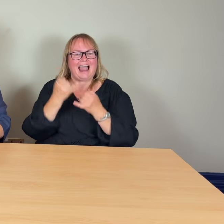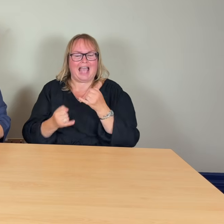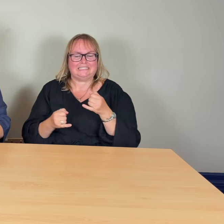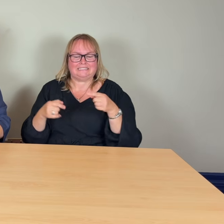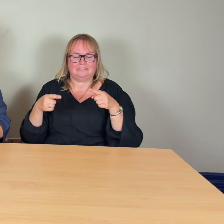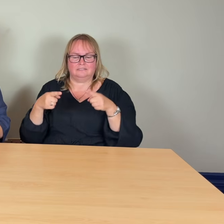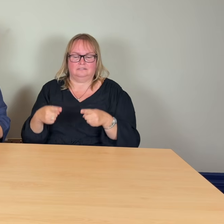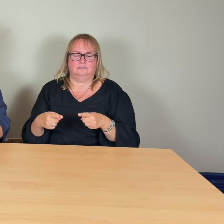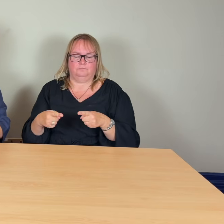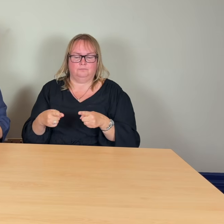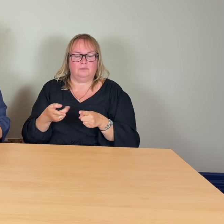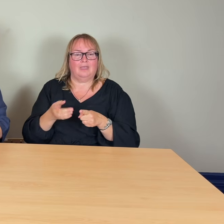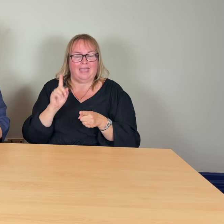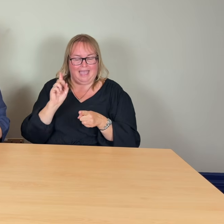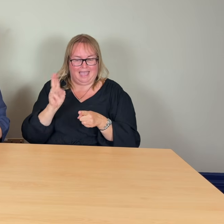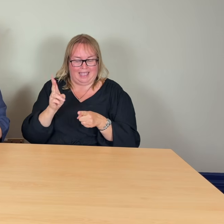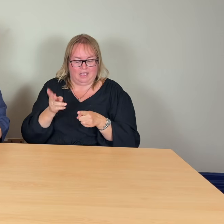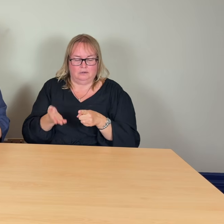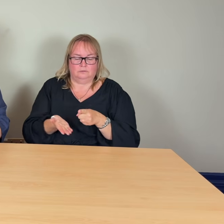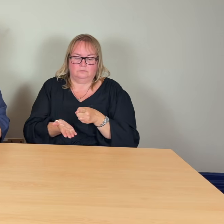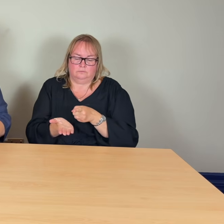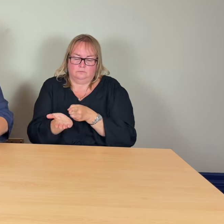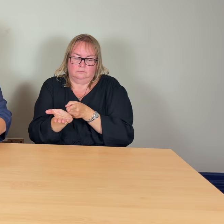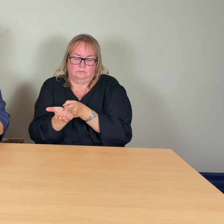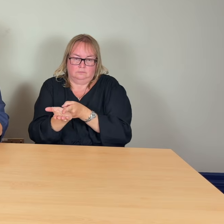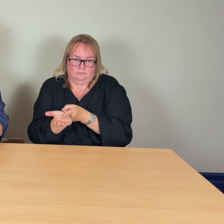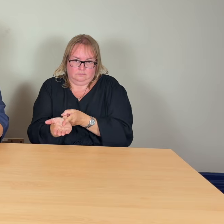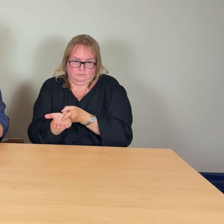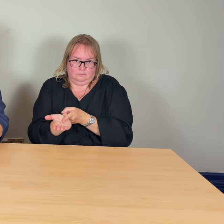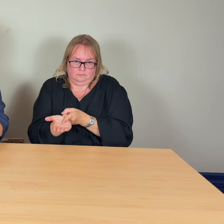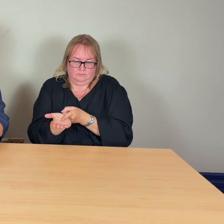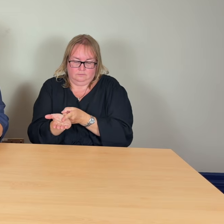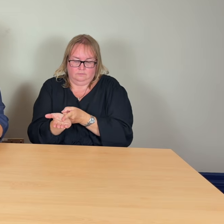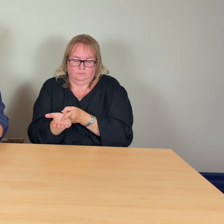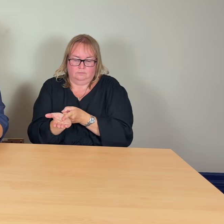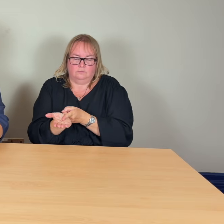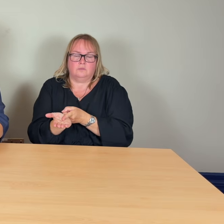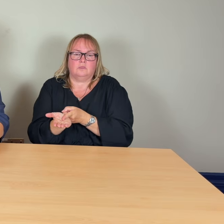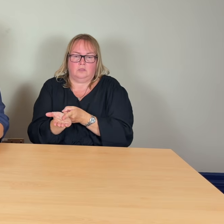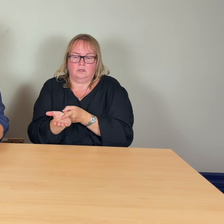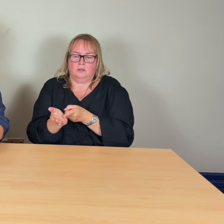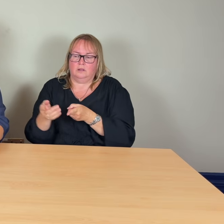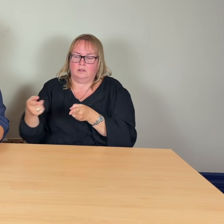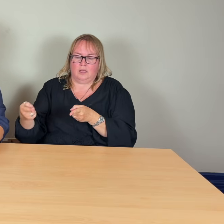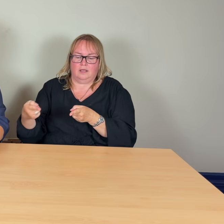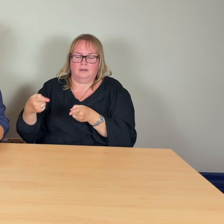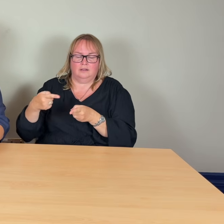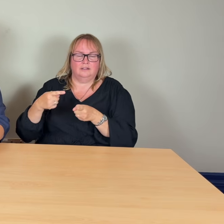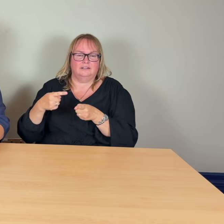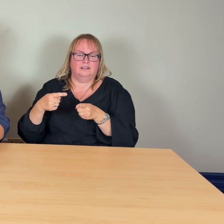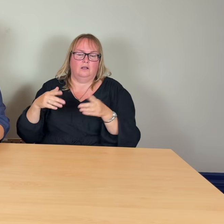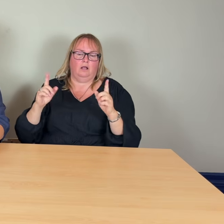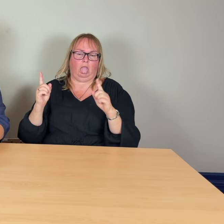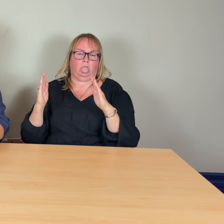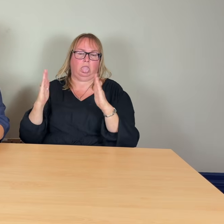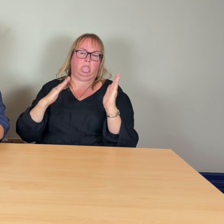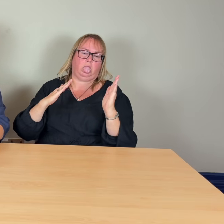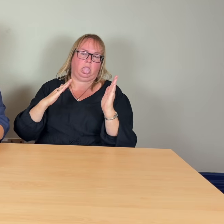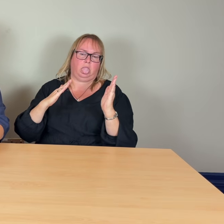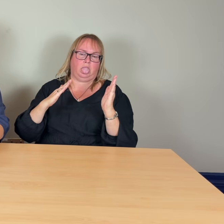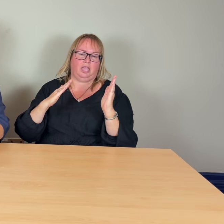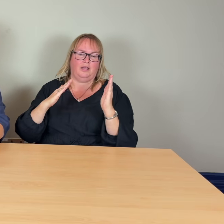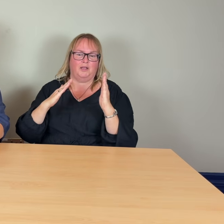we're going to do the same joint again, making the tongue and turning the wonky goalpost into